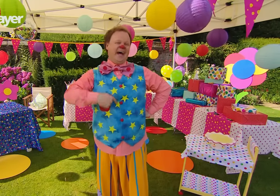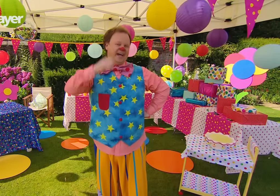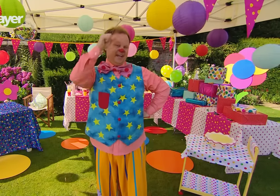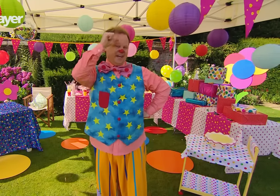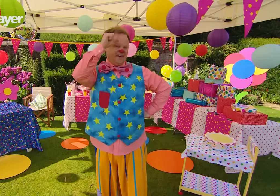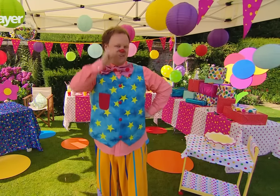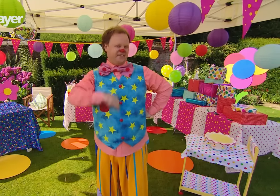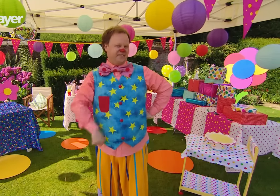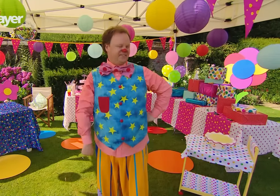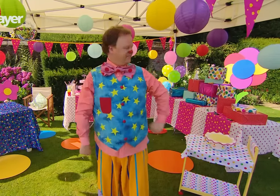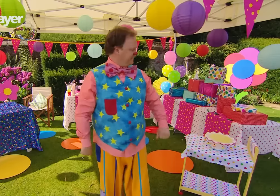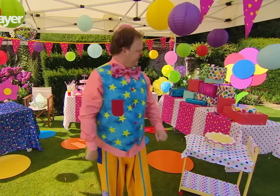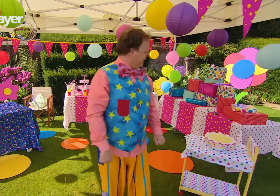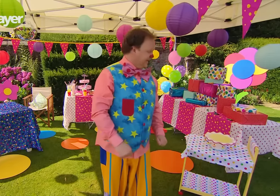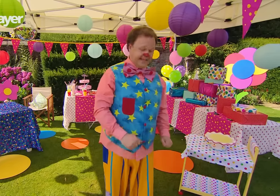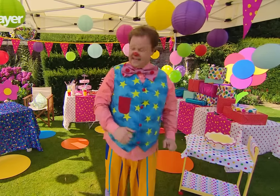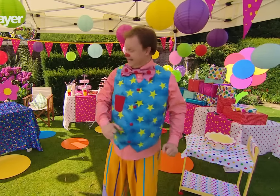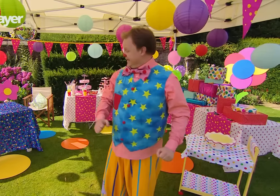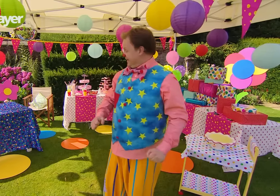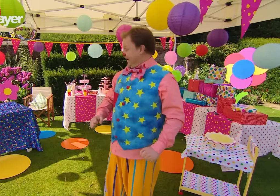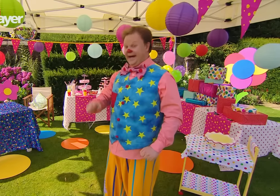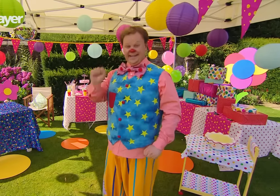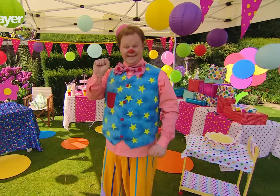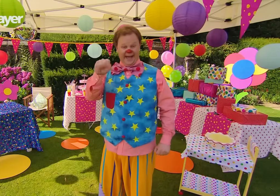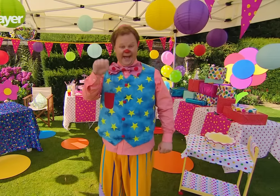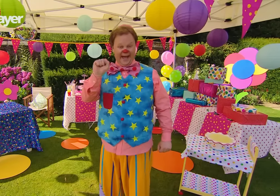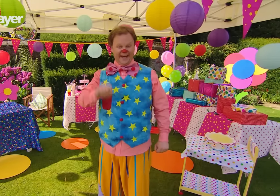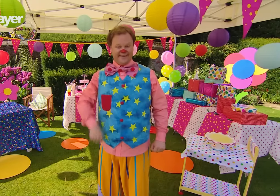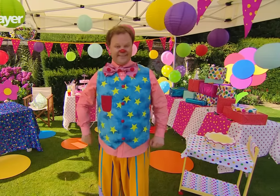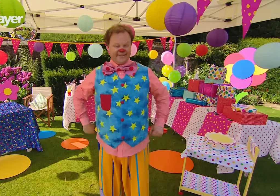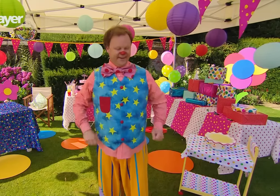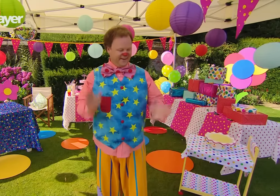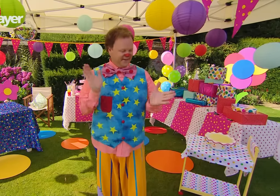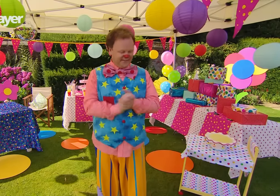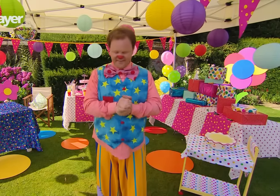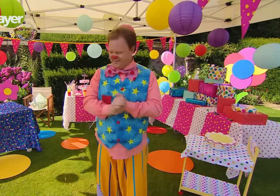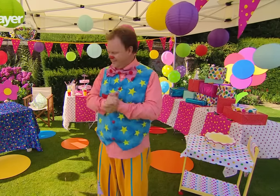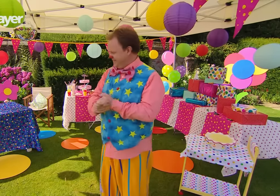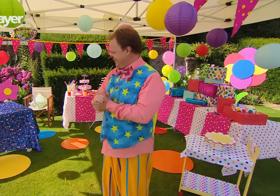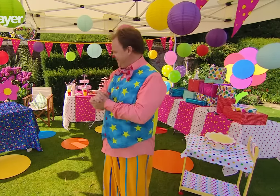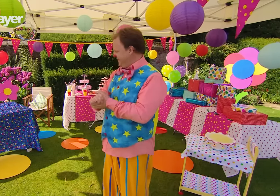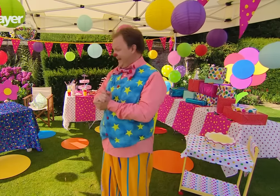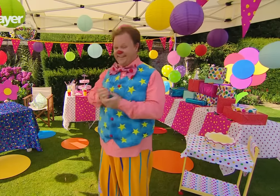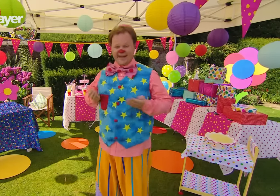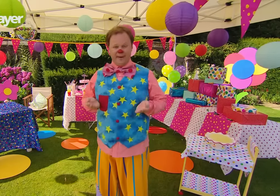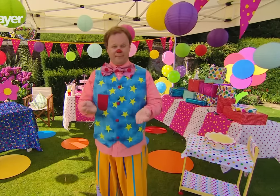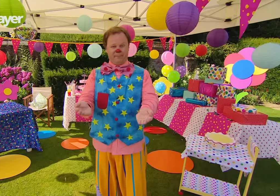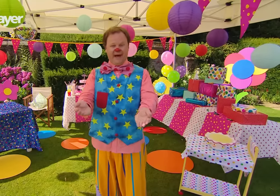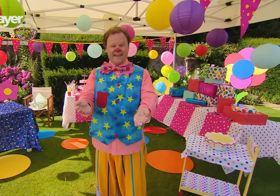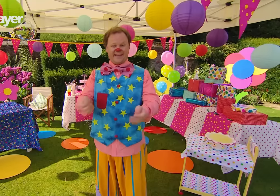I know. Are you ready for the party? Yes. What kind of party is it? It's a